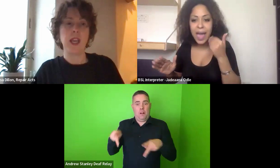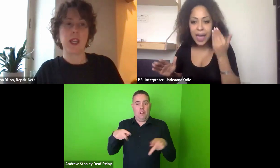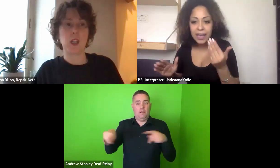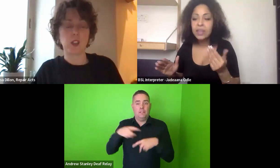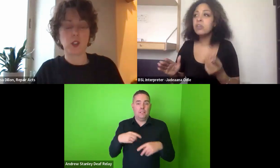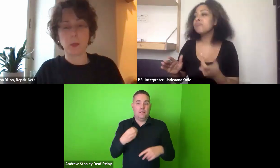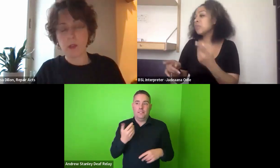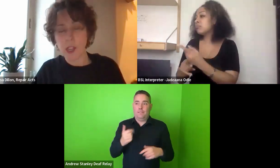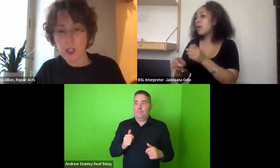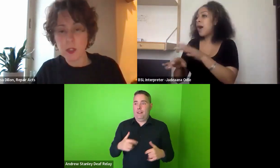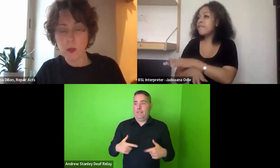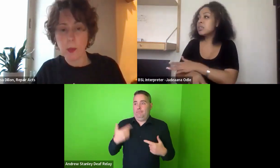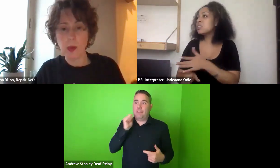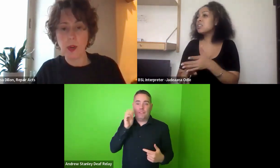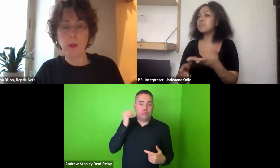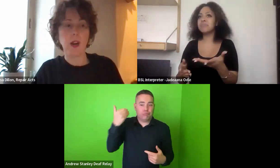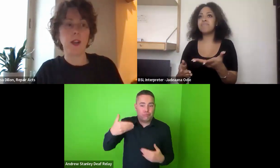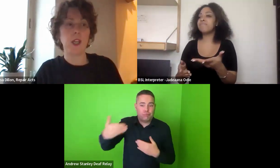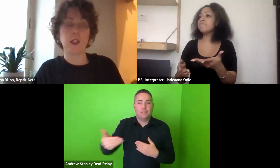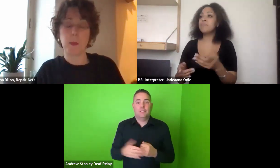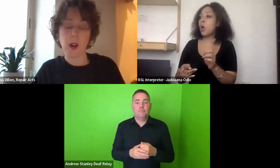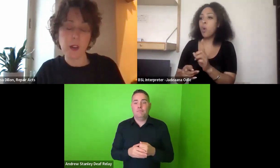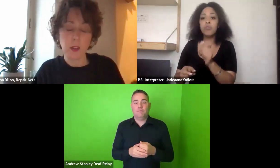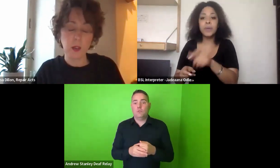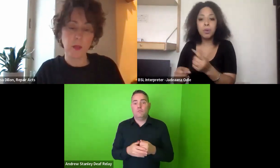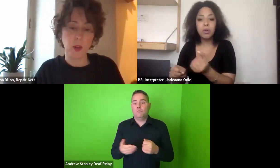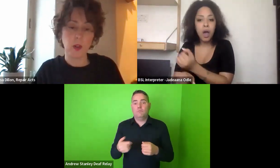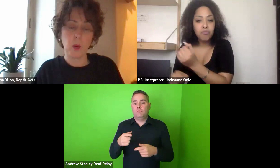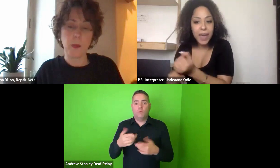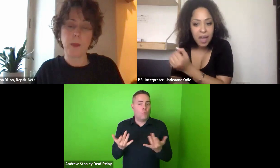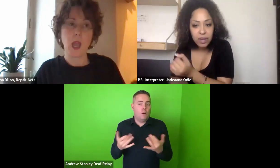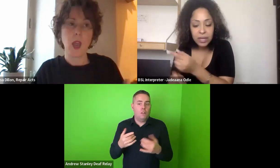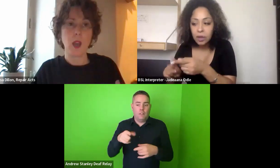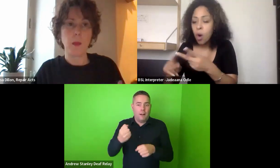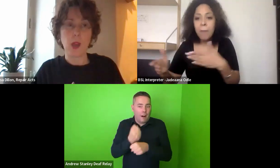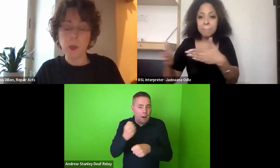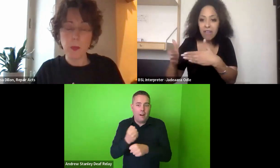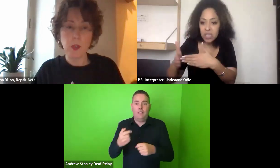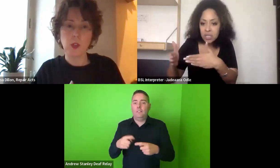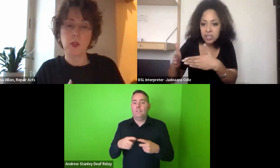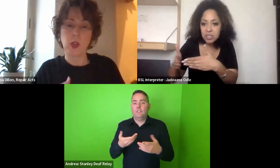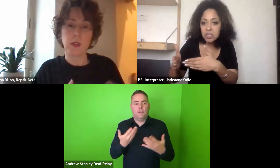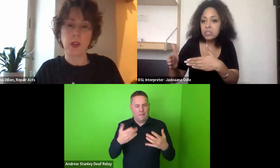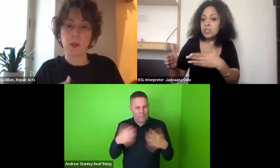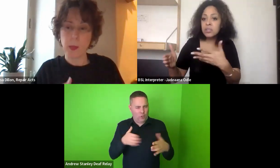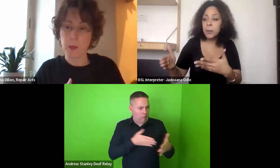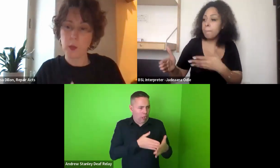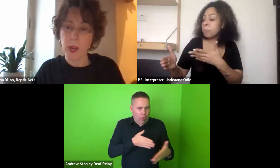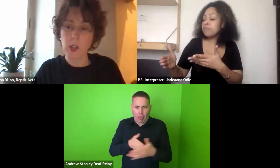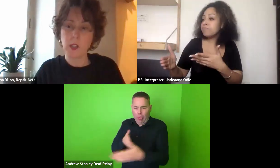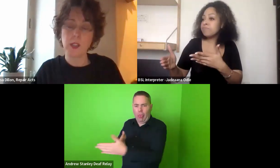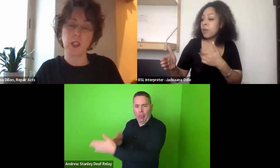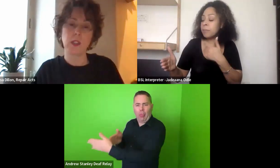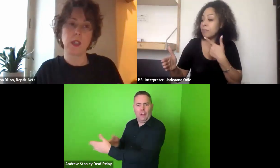repair. It looks to the motivations of what people are repairing. It looks to barriers of what might be blocking people to kind of like be able